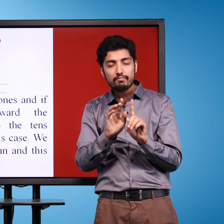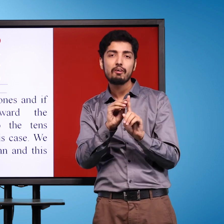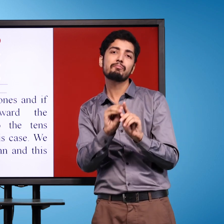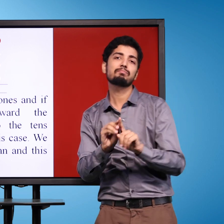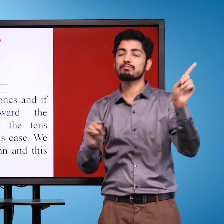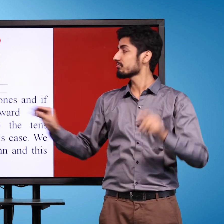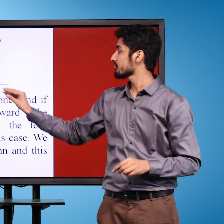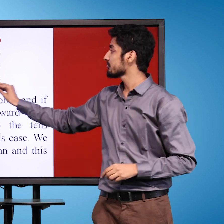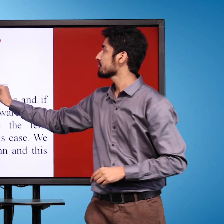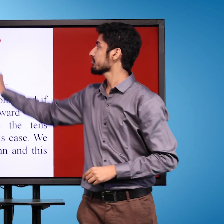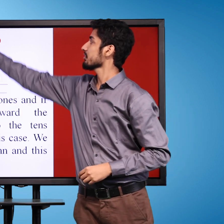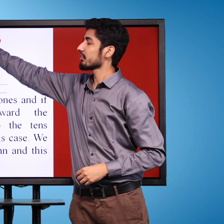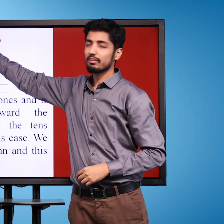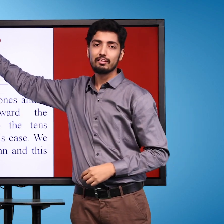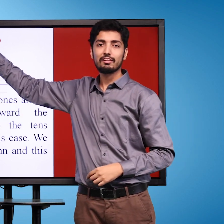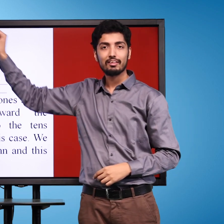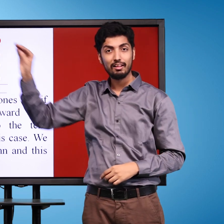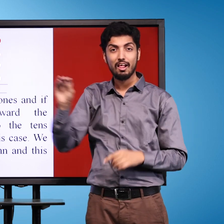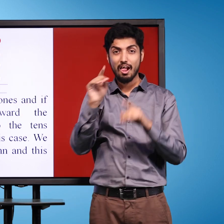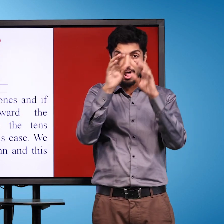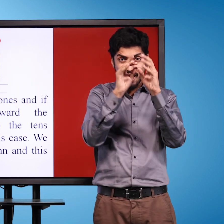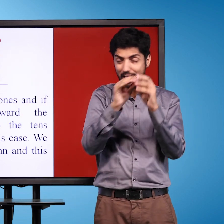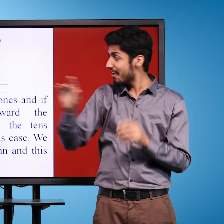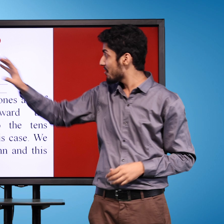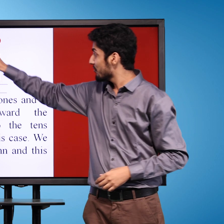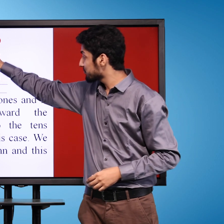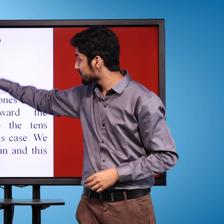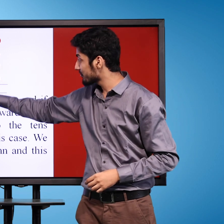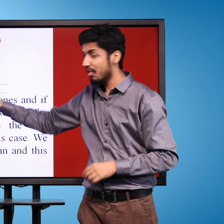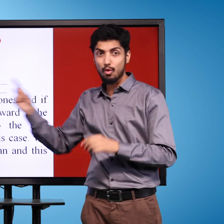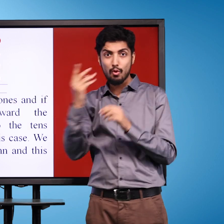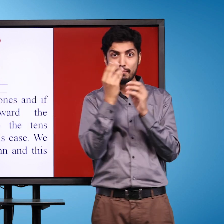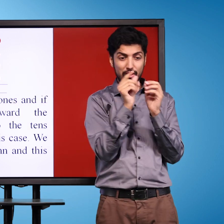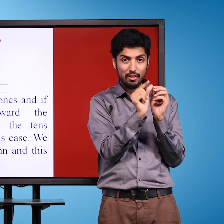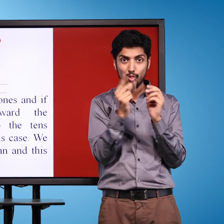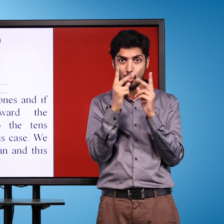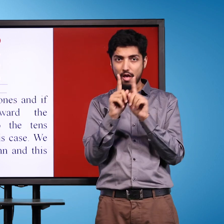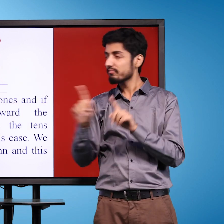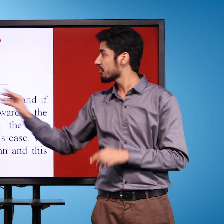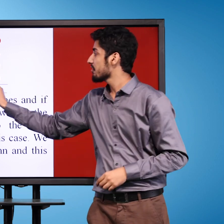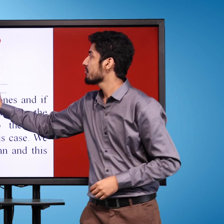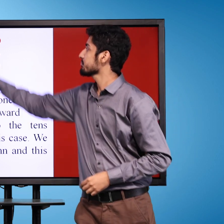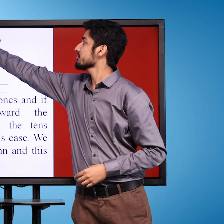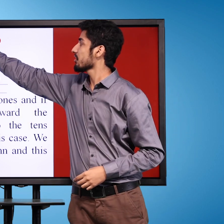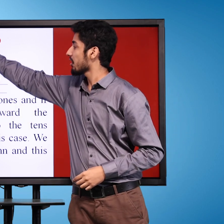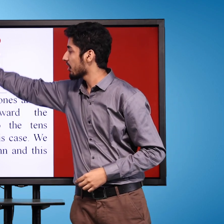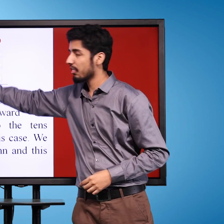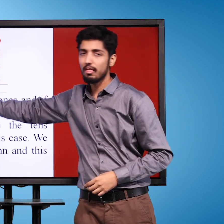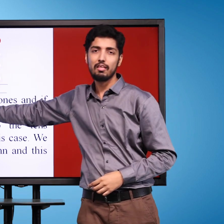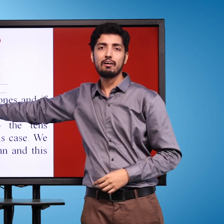carry forward the appropriate number to the tens place, as would be in this case. We then add